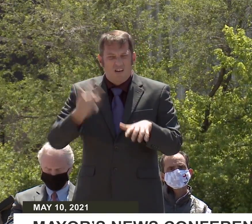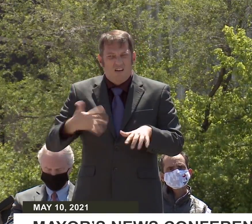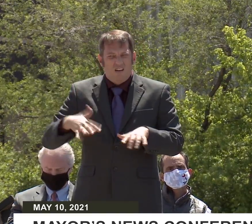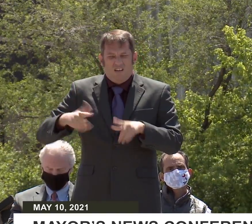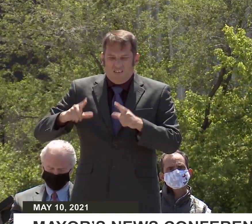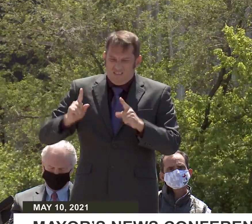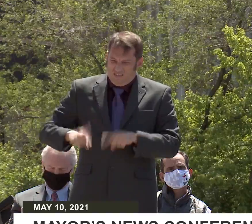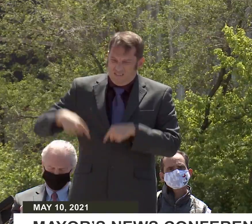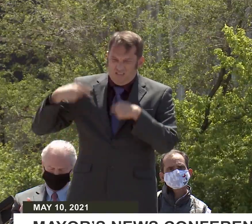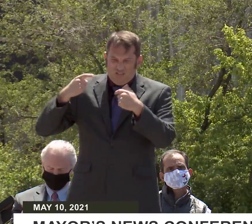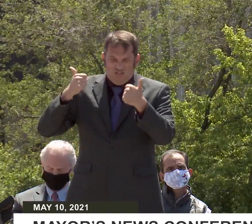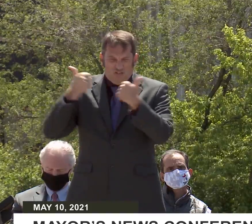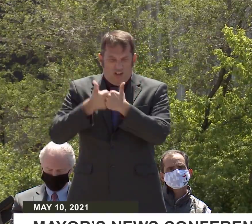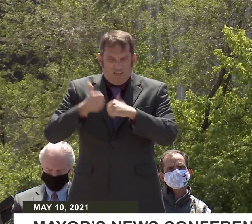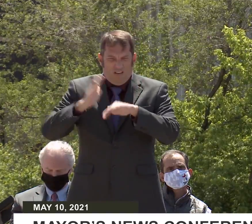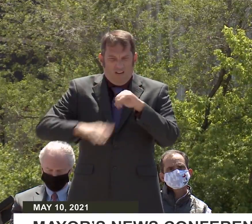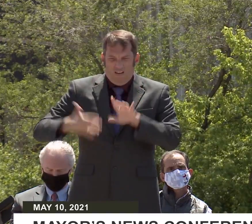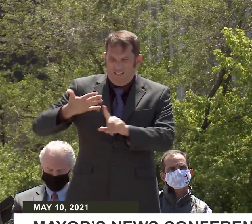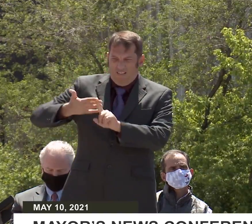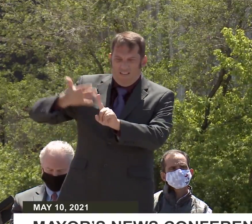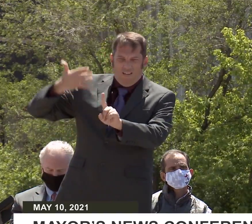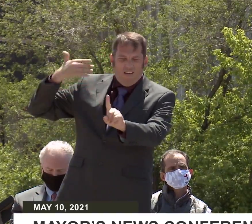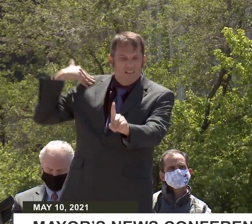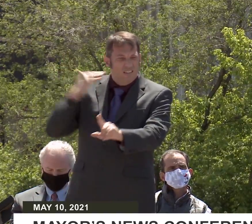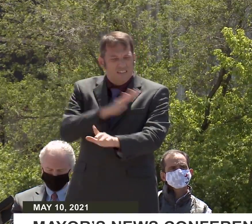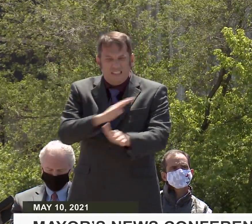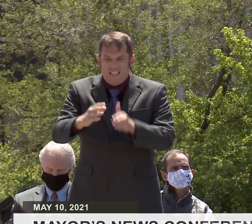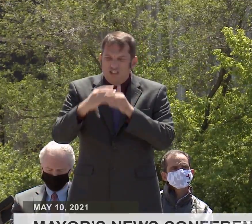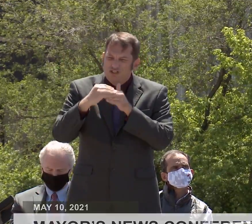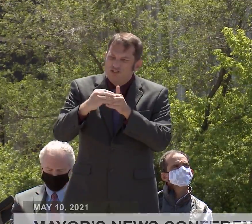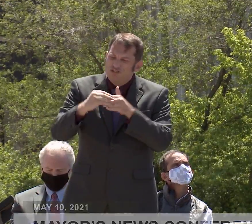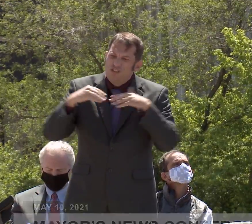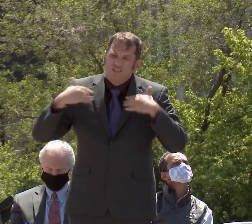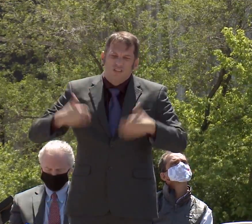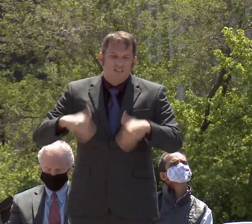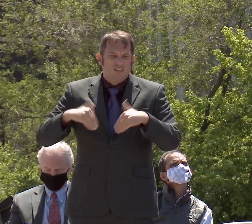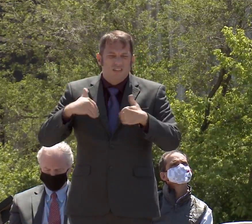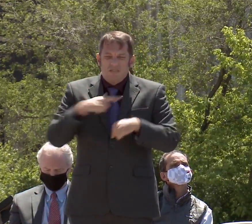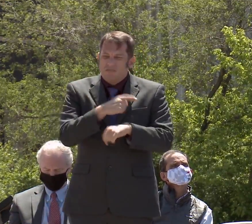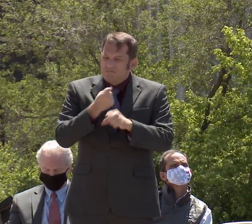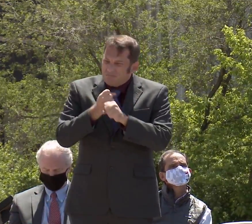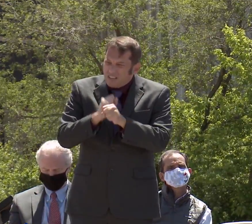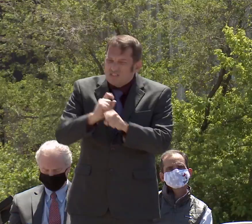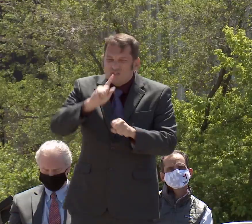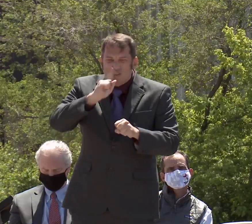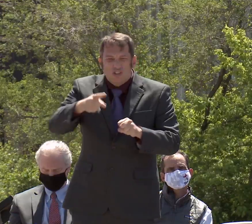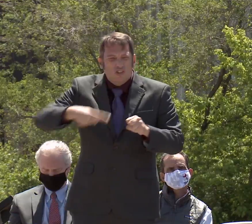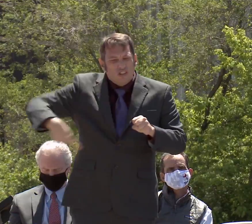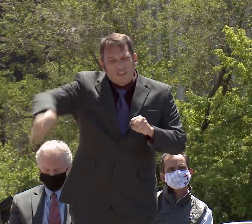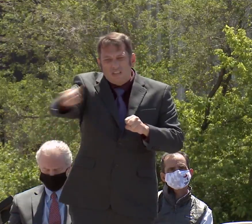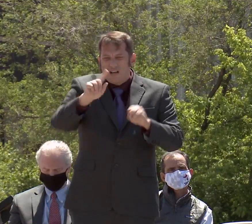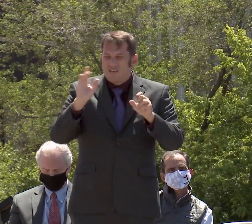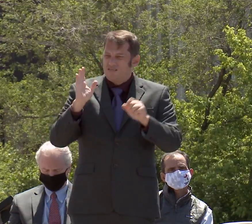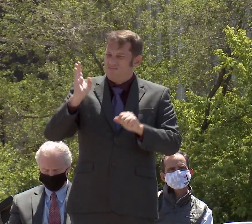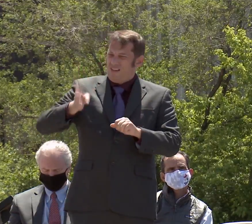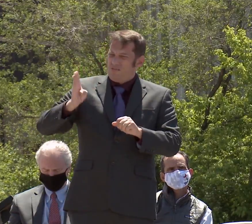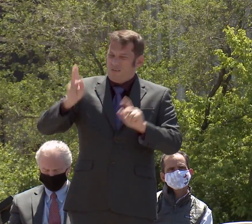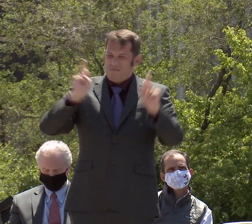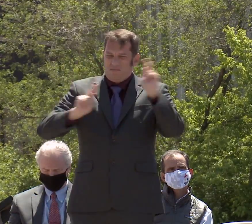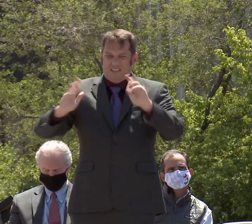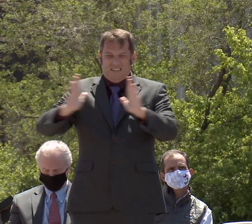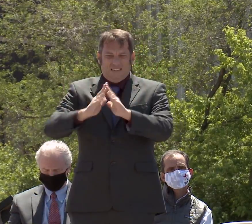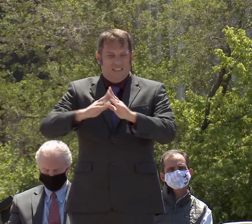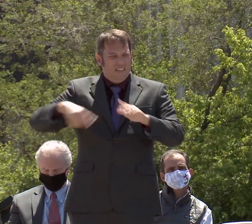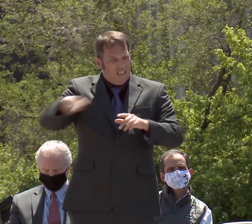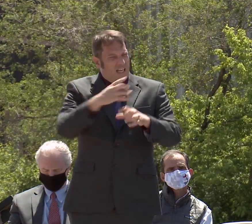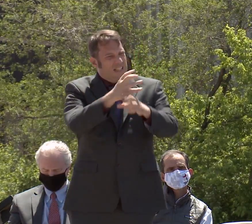leadership, including making sure the people of Baltimore get clean water and we deal with our environment. To County